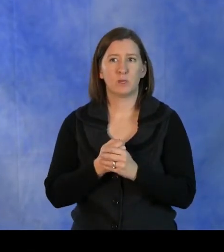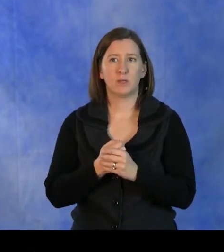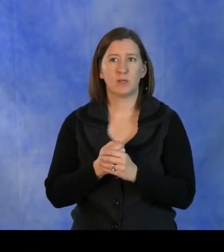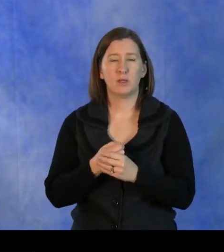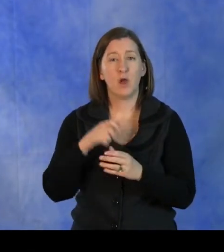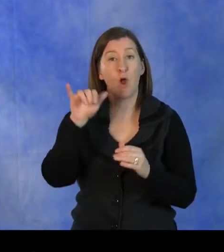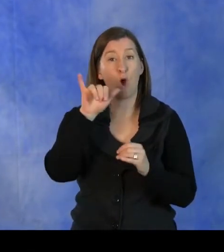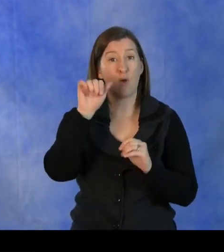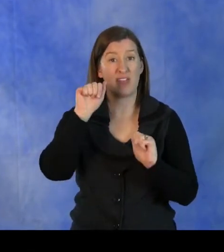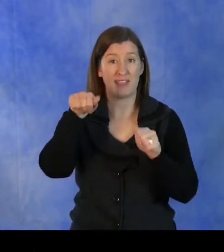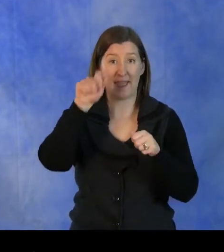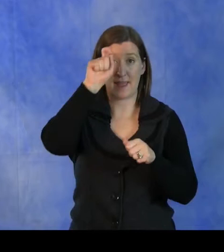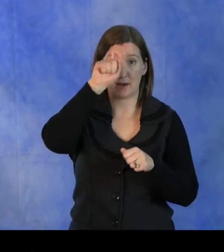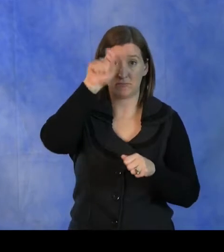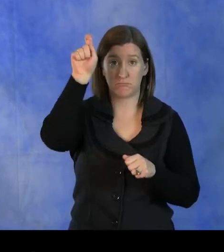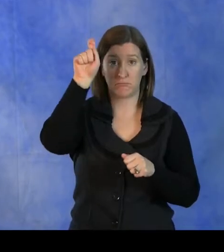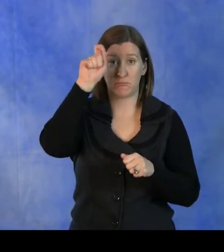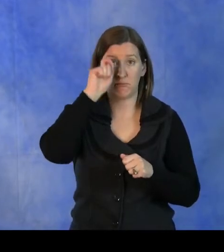that.